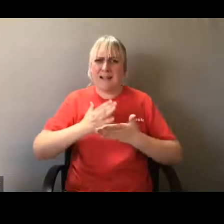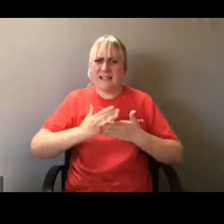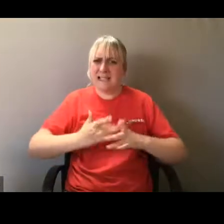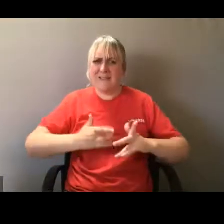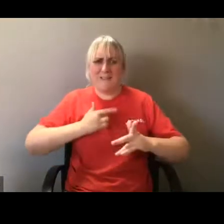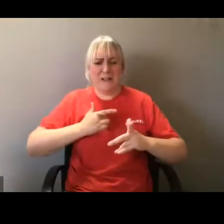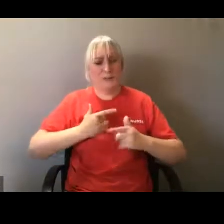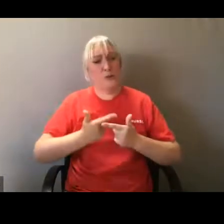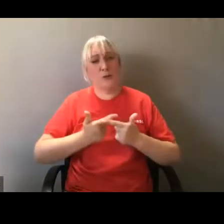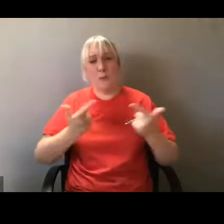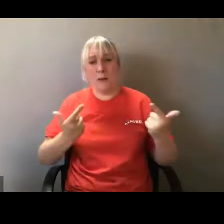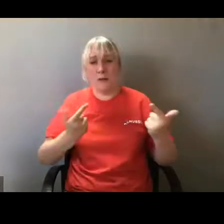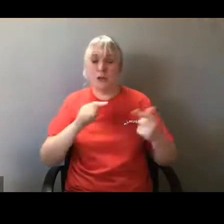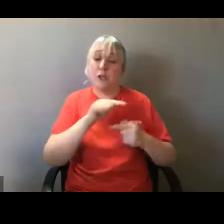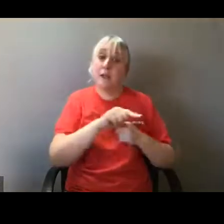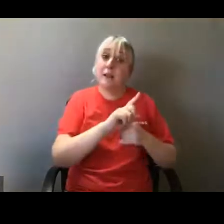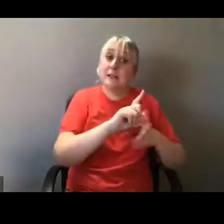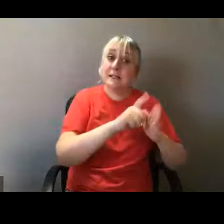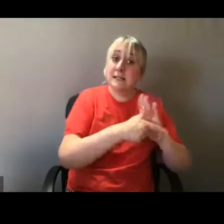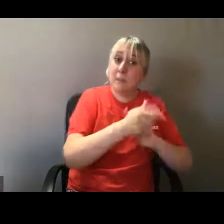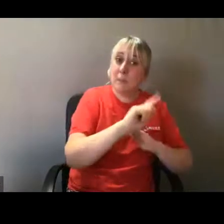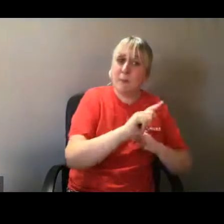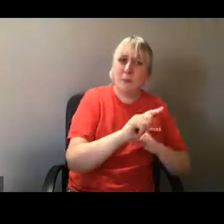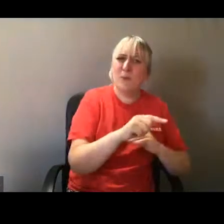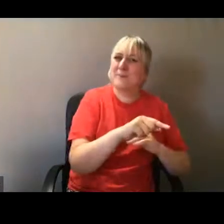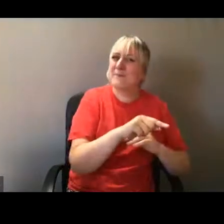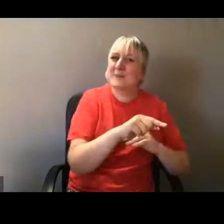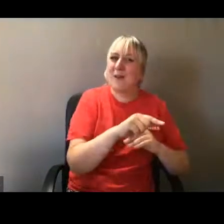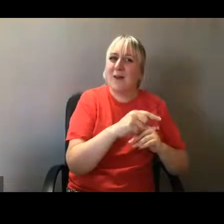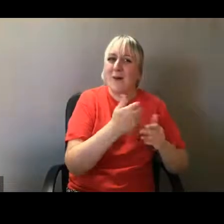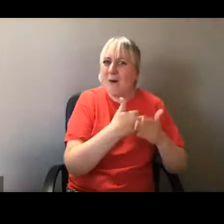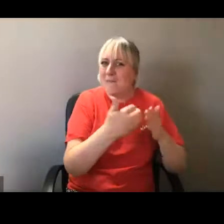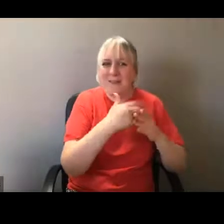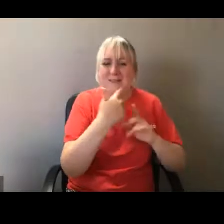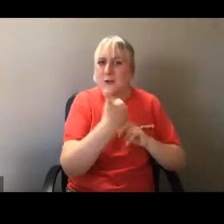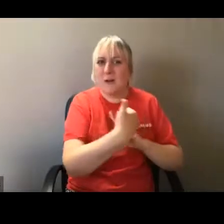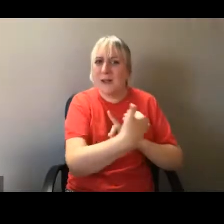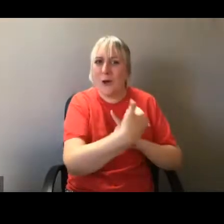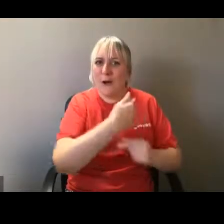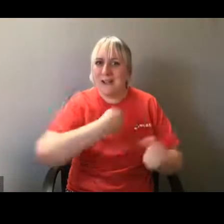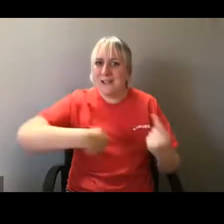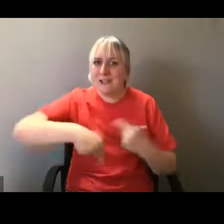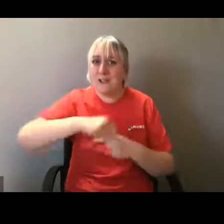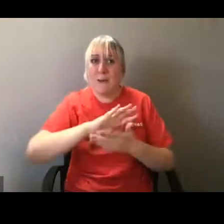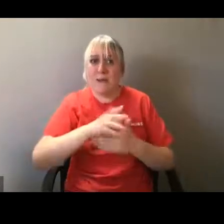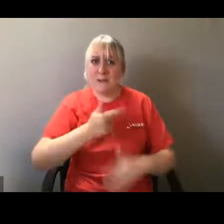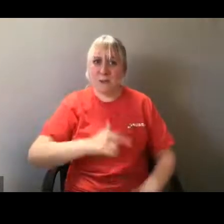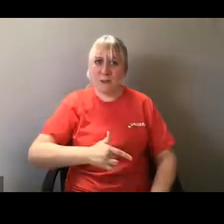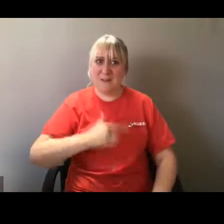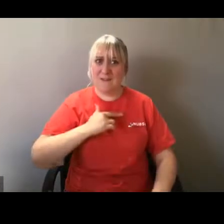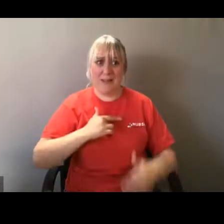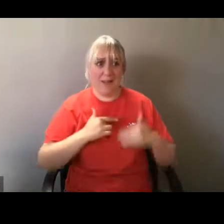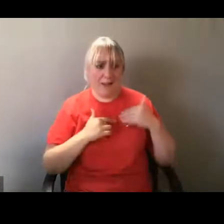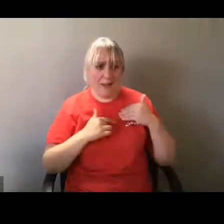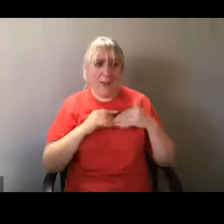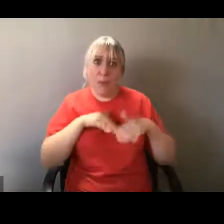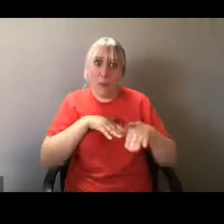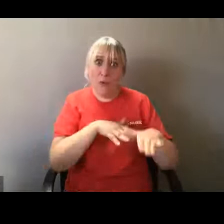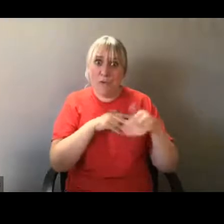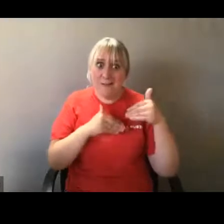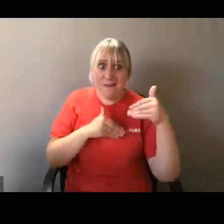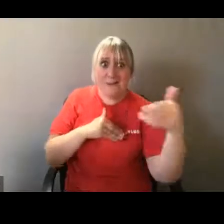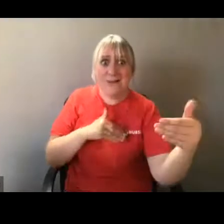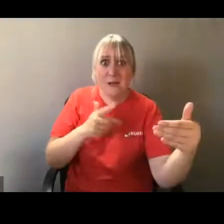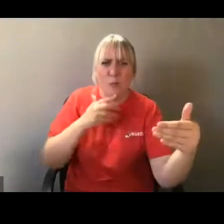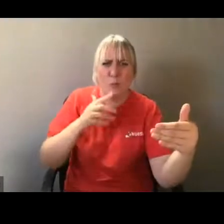disabled people's movement to acknowledge. And those of us in these situations have felt left behind, therefore, by the movement.